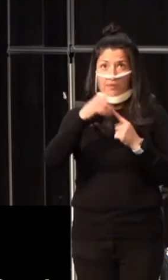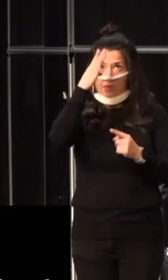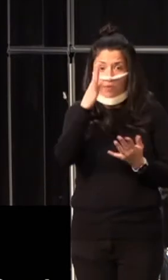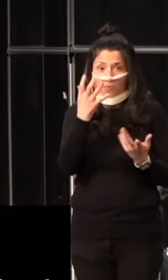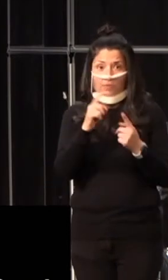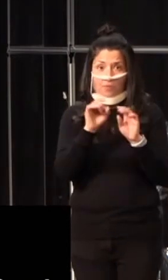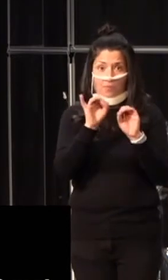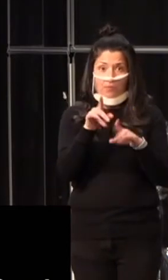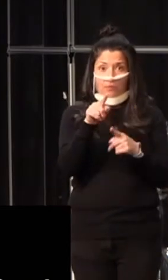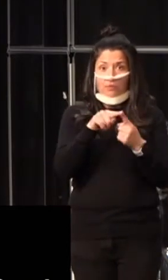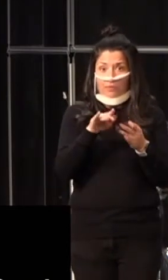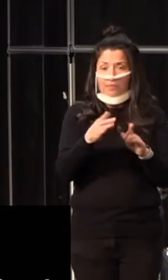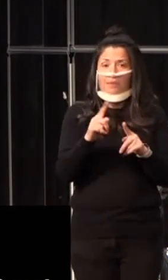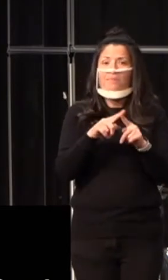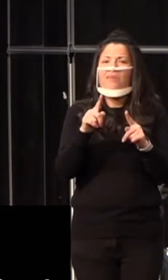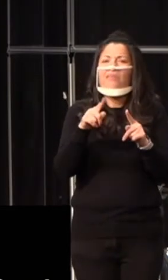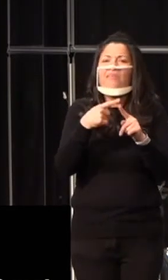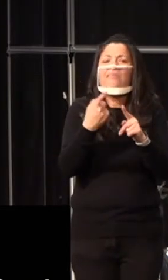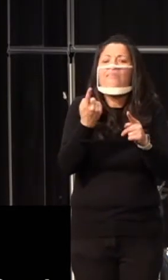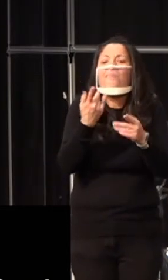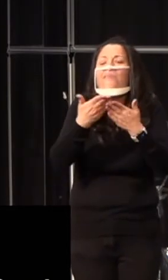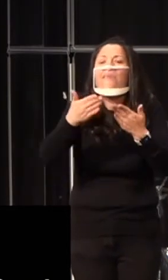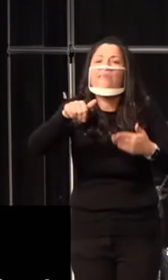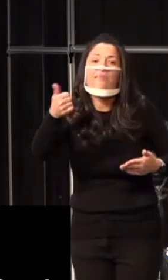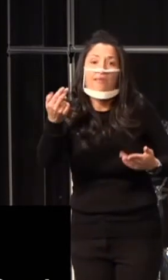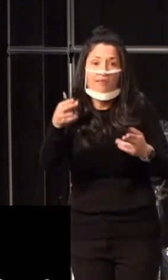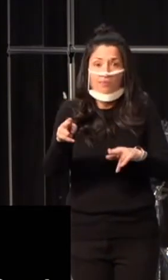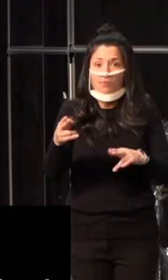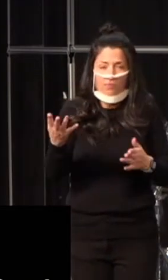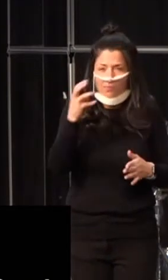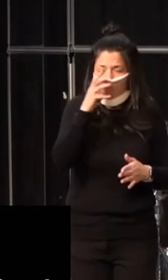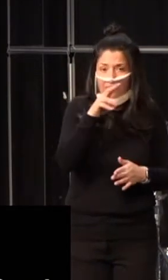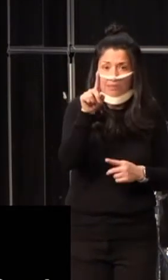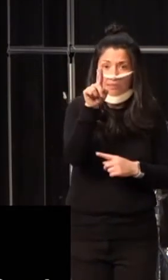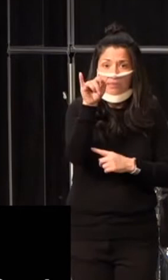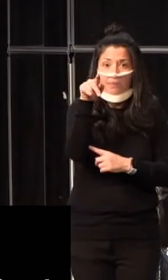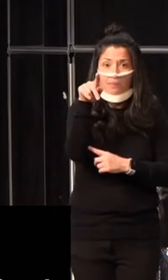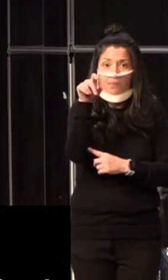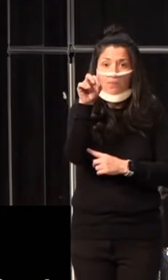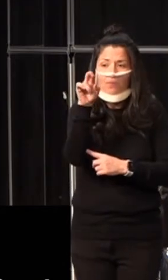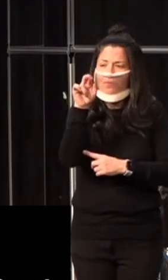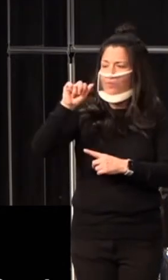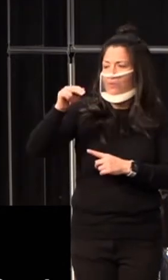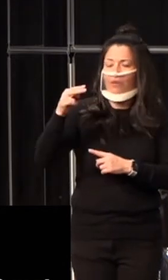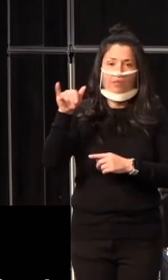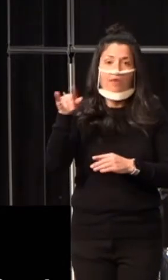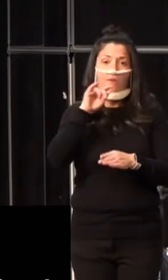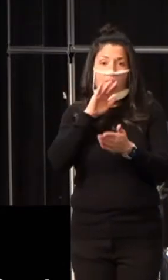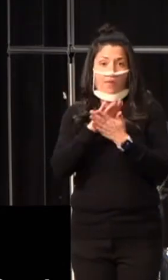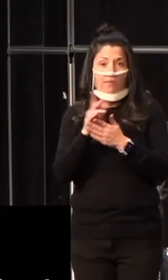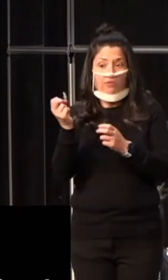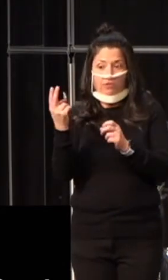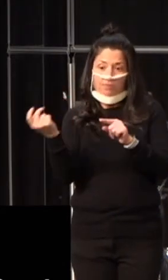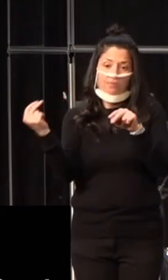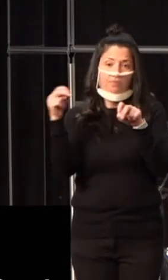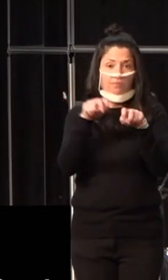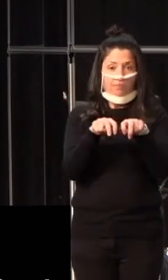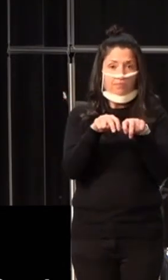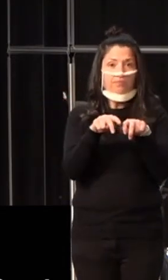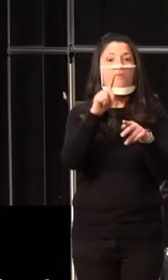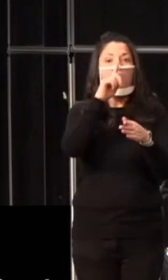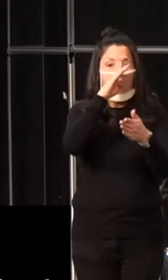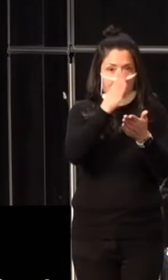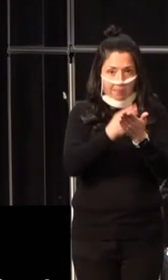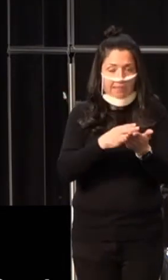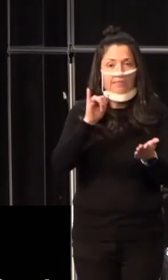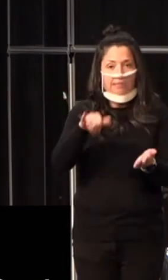But then something happens. It's kind of weird, but what happens? Zipporah, the wife, she steps in. She completes the